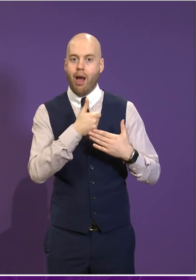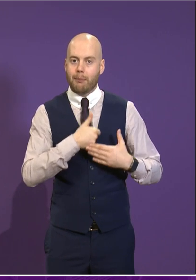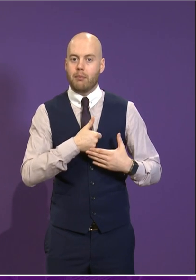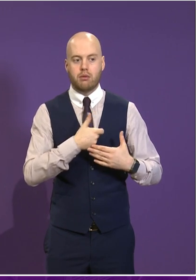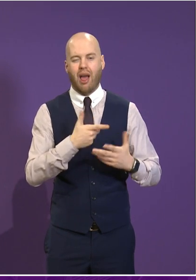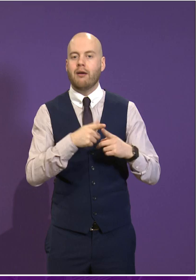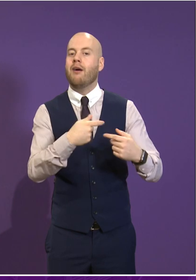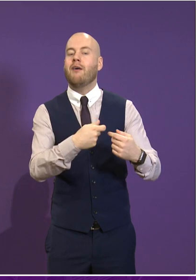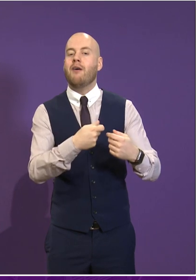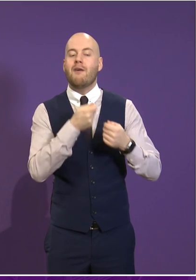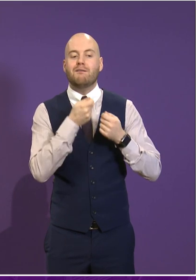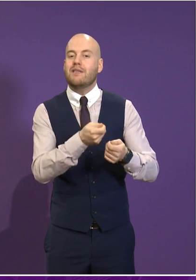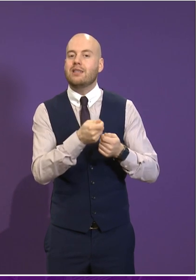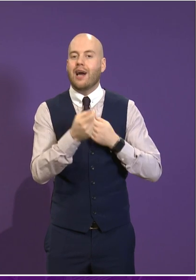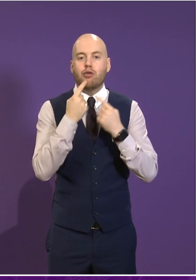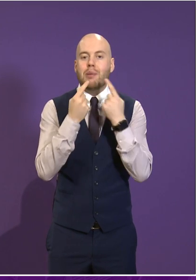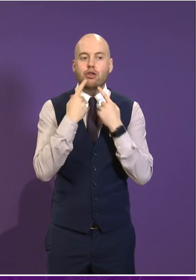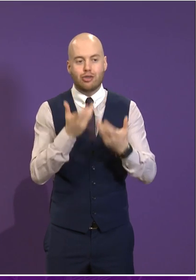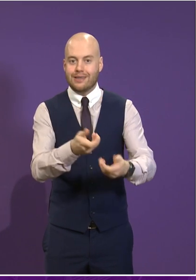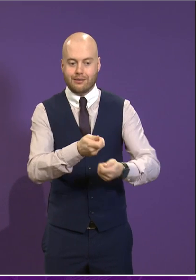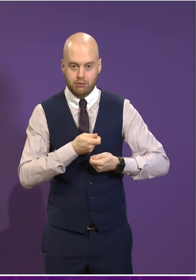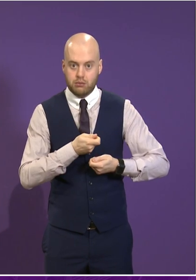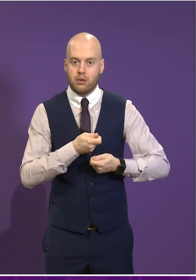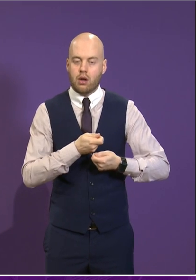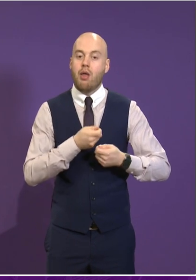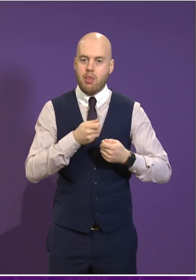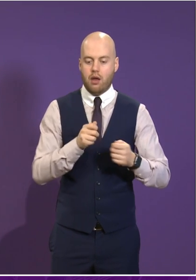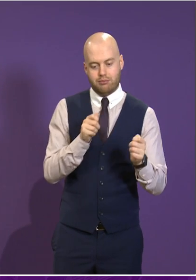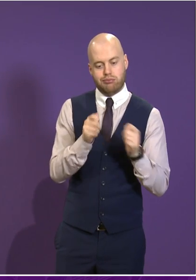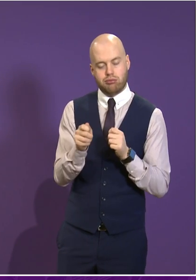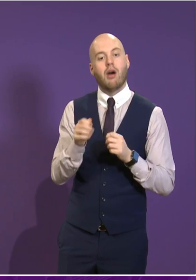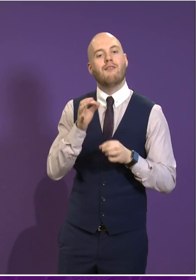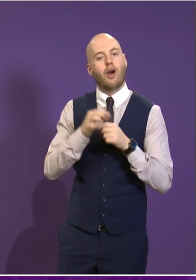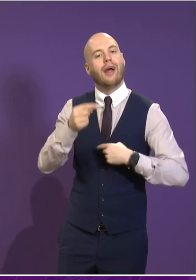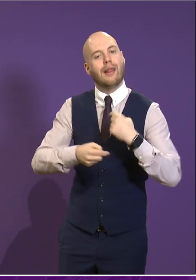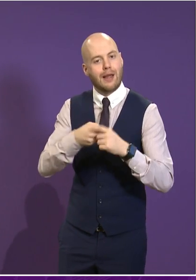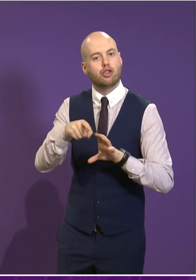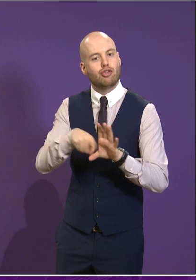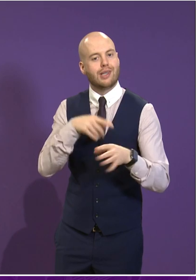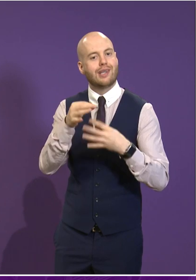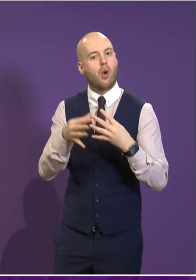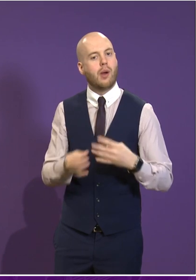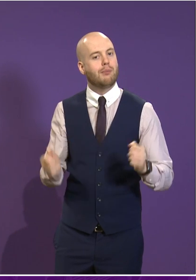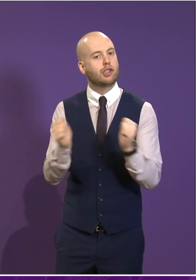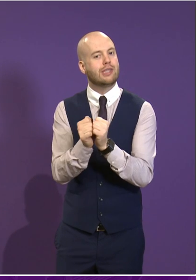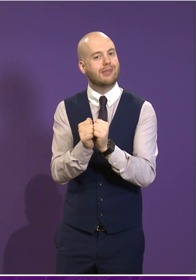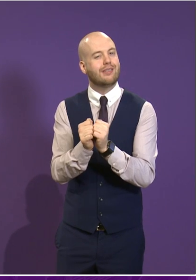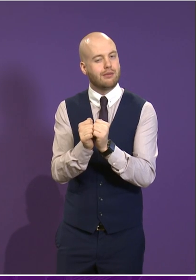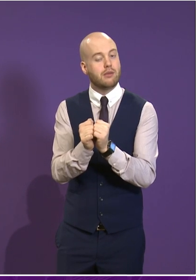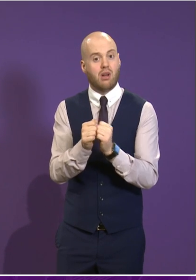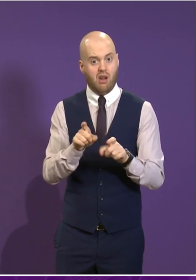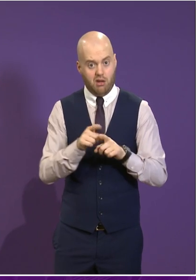into our consideration of the next year's outcome agreement. So, and actually round about this time of year, our council will meet